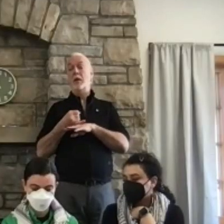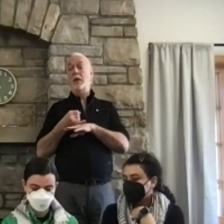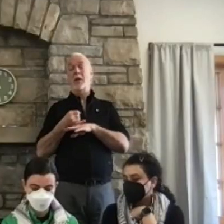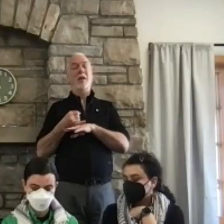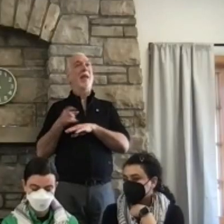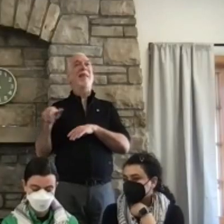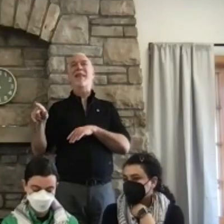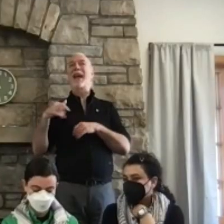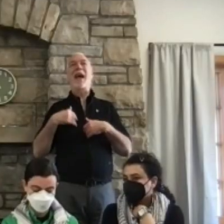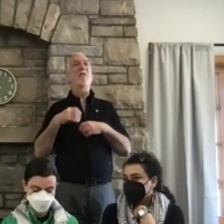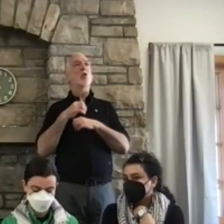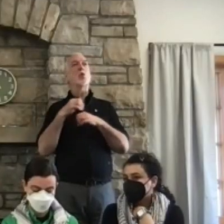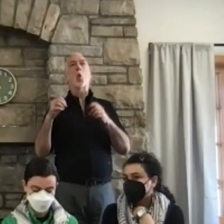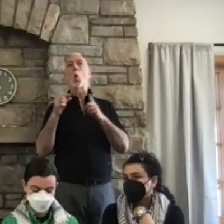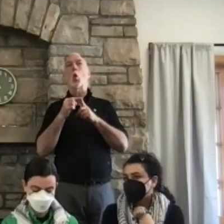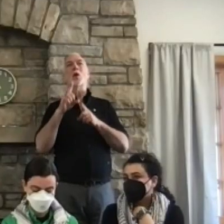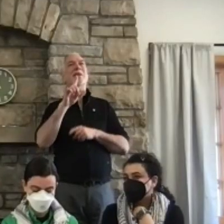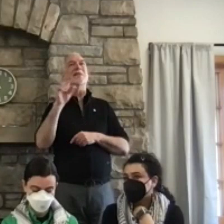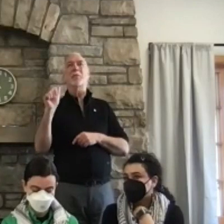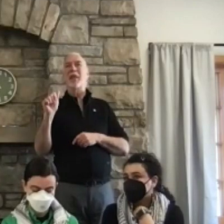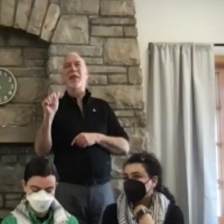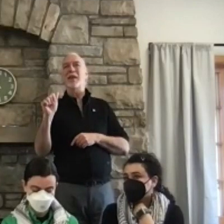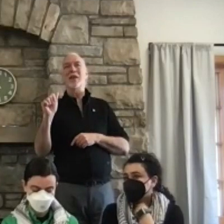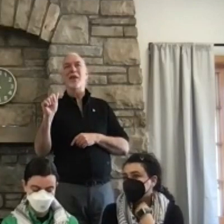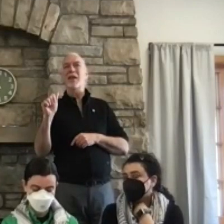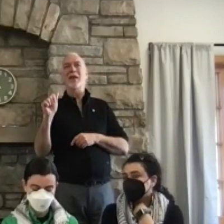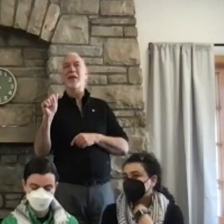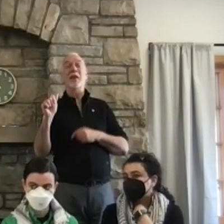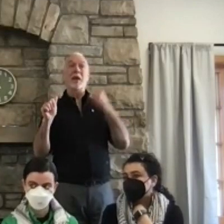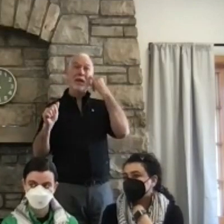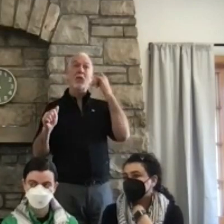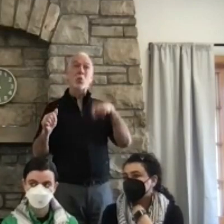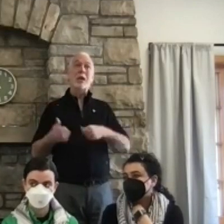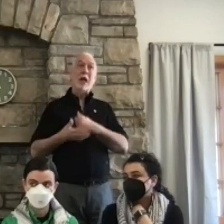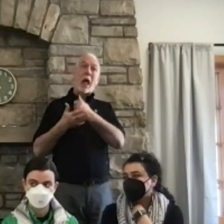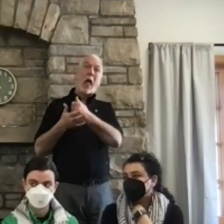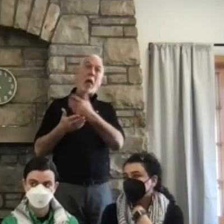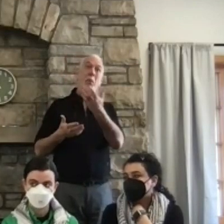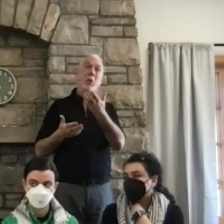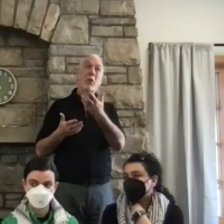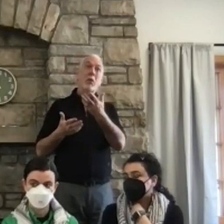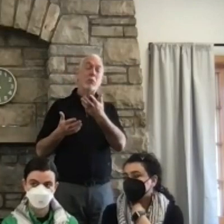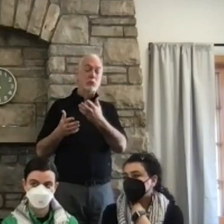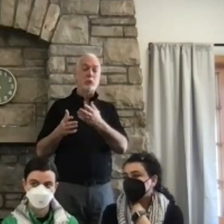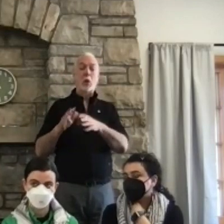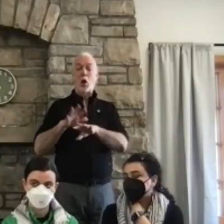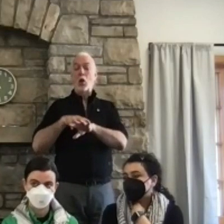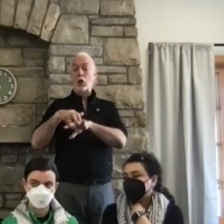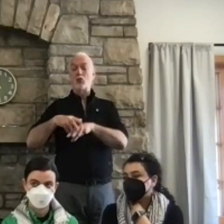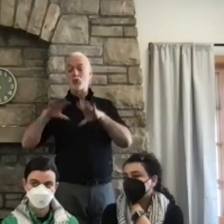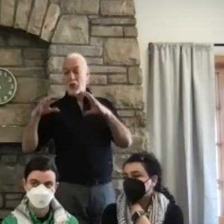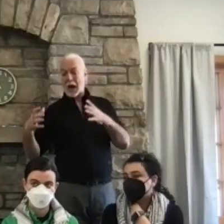there isn't even a word for disability in some languages. Like if you need help, the tribe or, the town or the